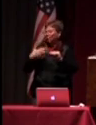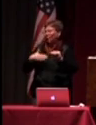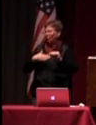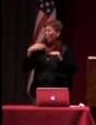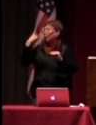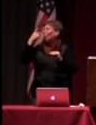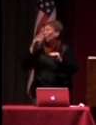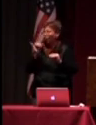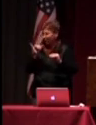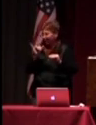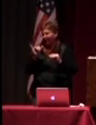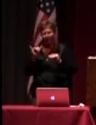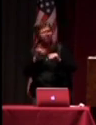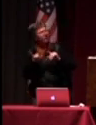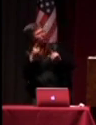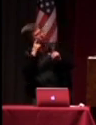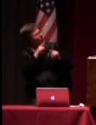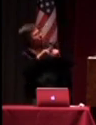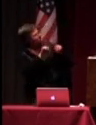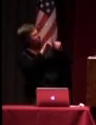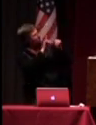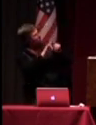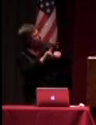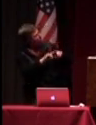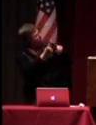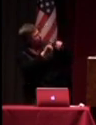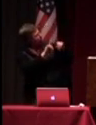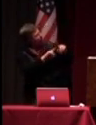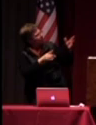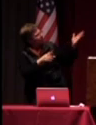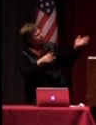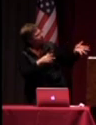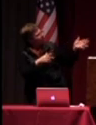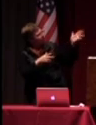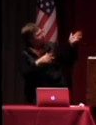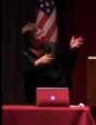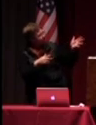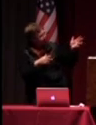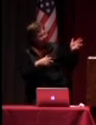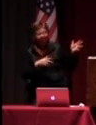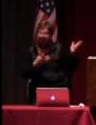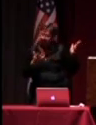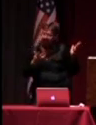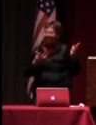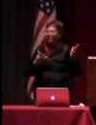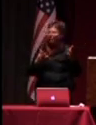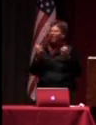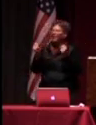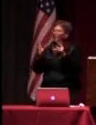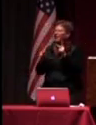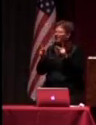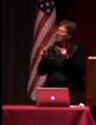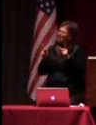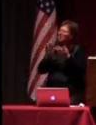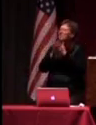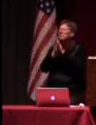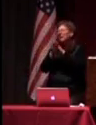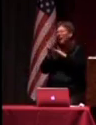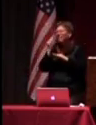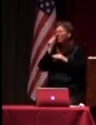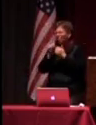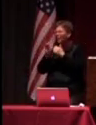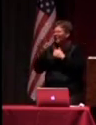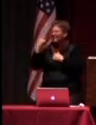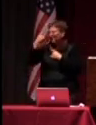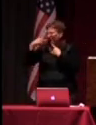like, and that meant that his face, or at least what people thought was his face, was familiar throughout the continent. And while the